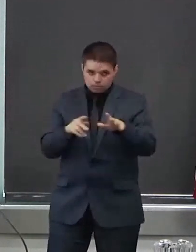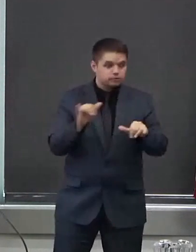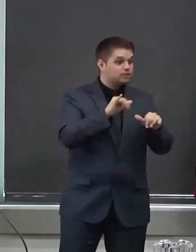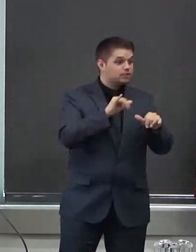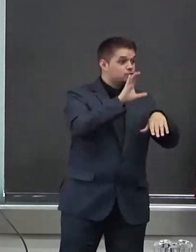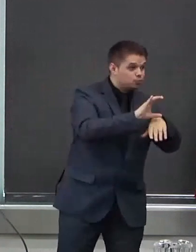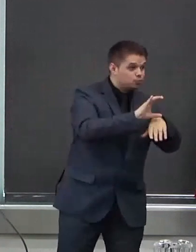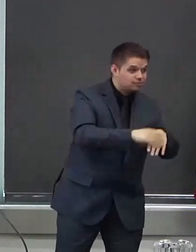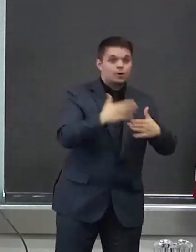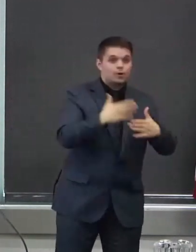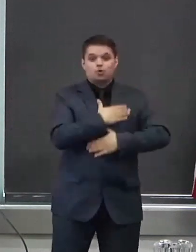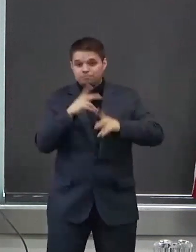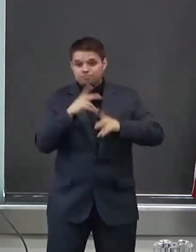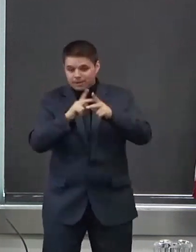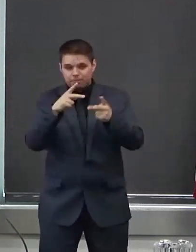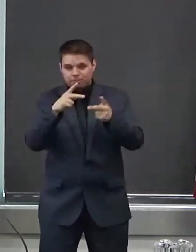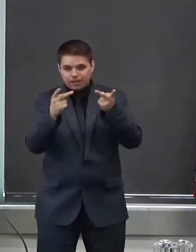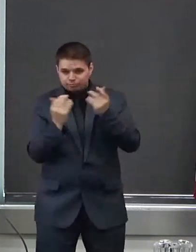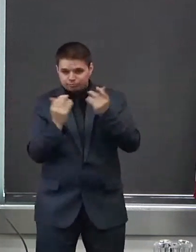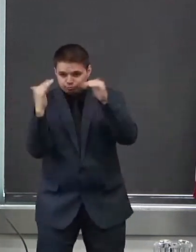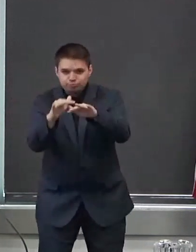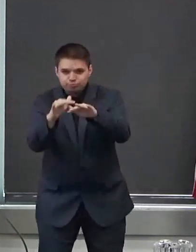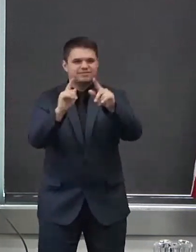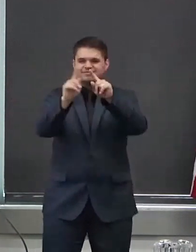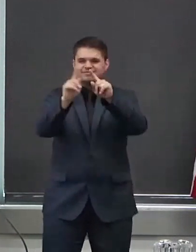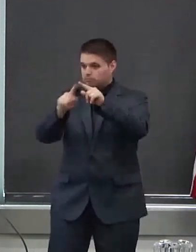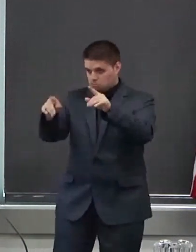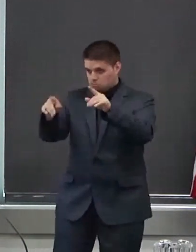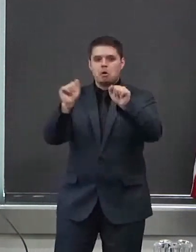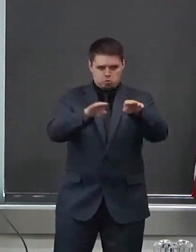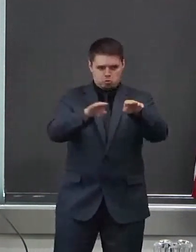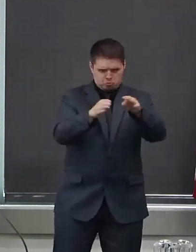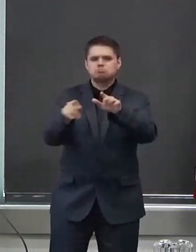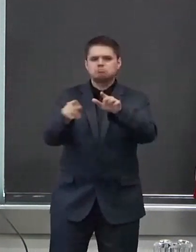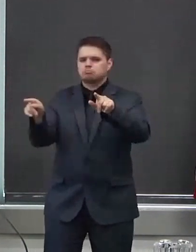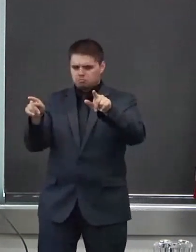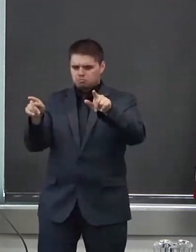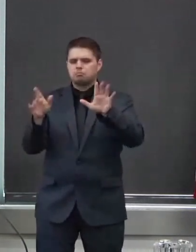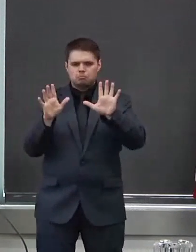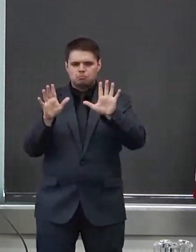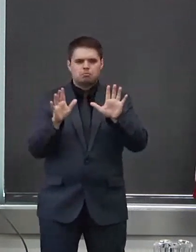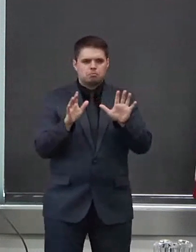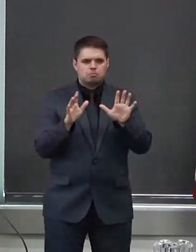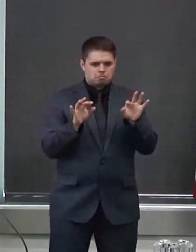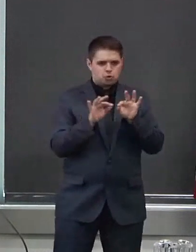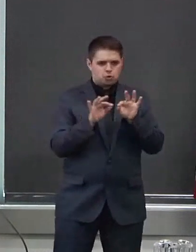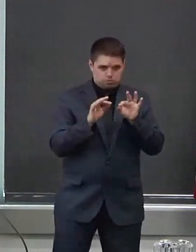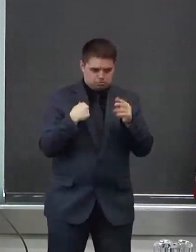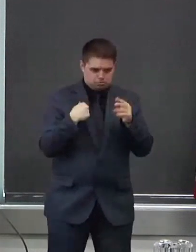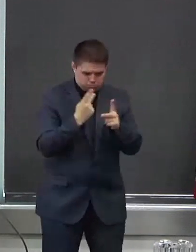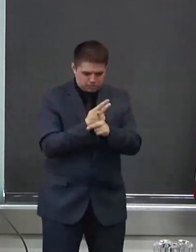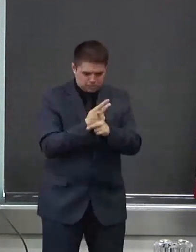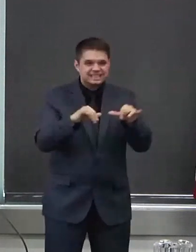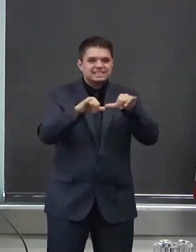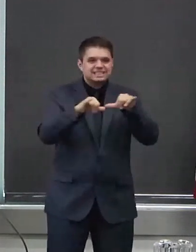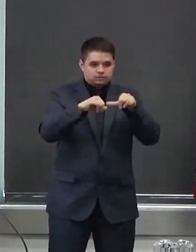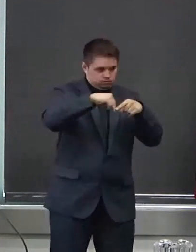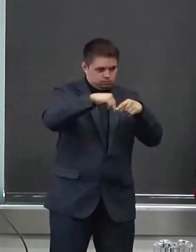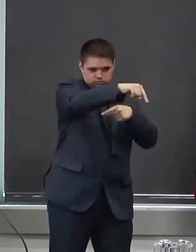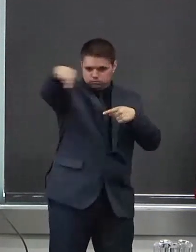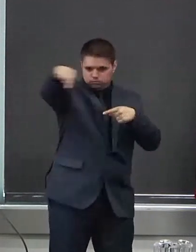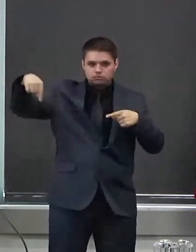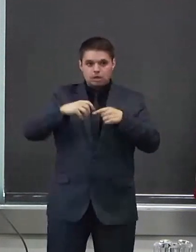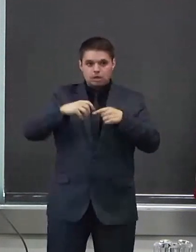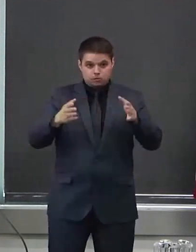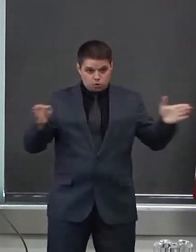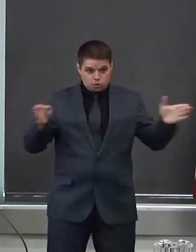so safely. So there are specific venues where that will be called out, where they can go to this higher level. But we will also increase the size of